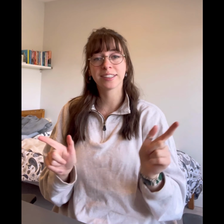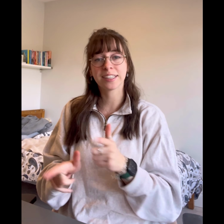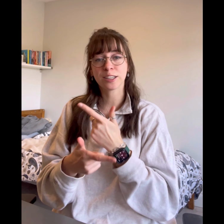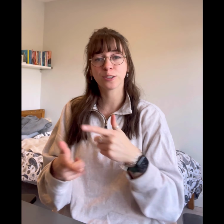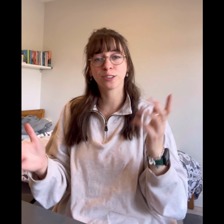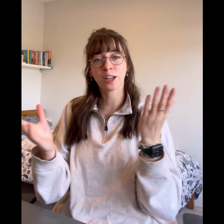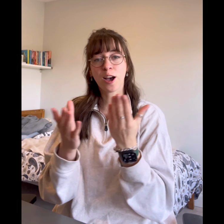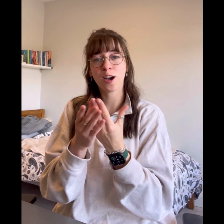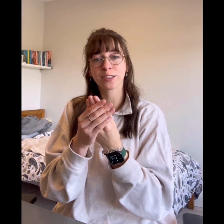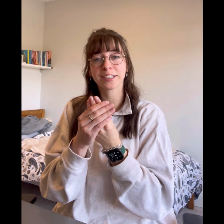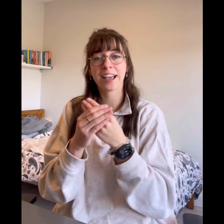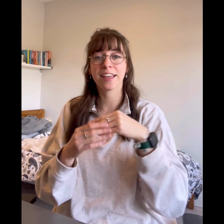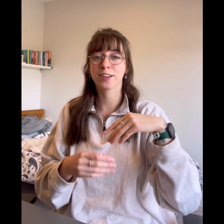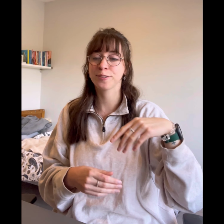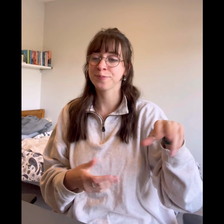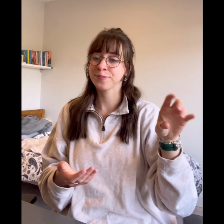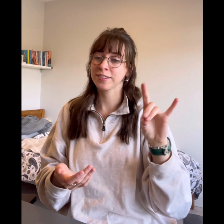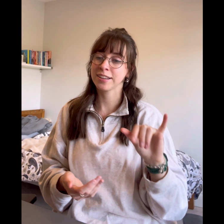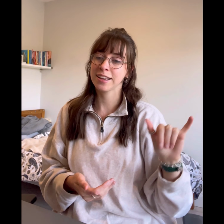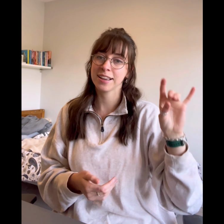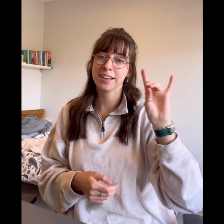And we'll sing your song together.